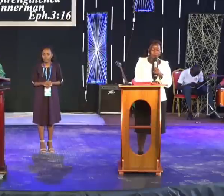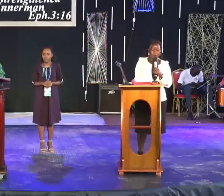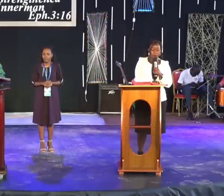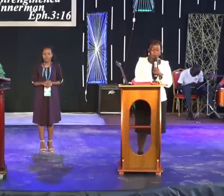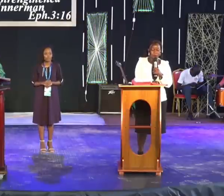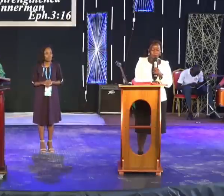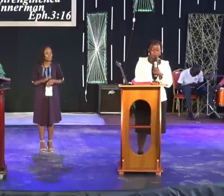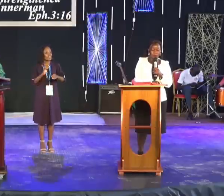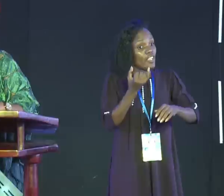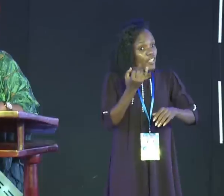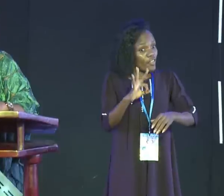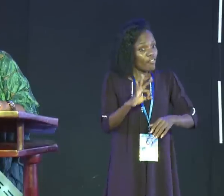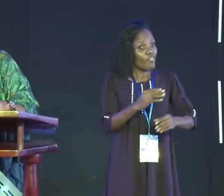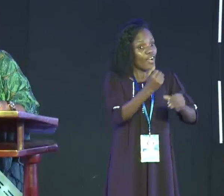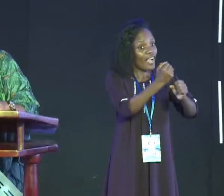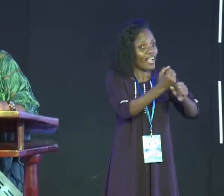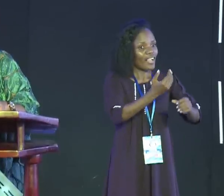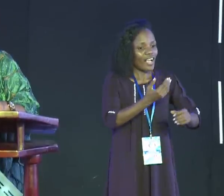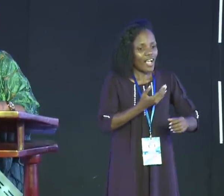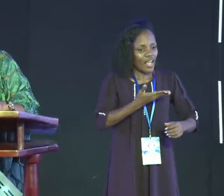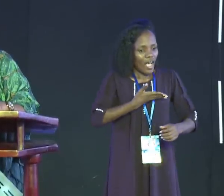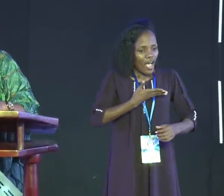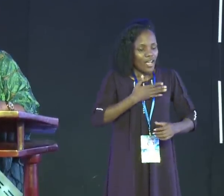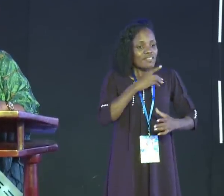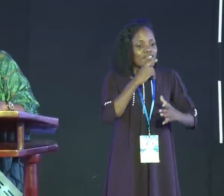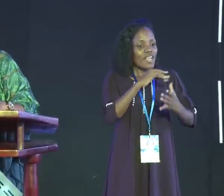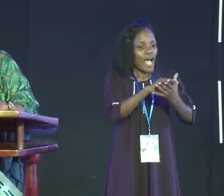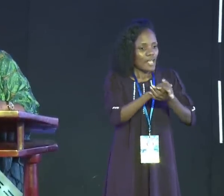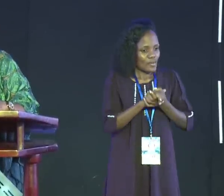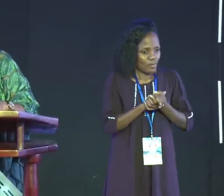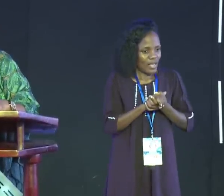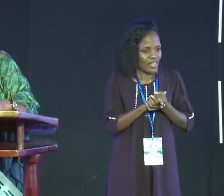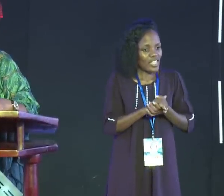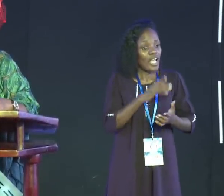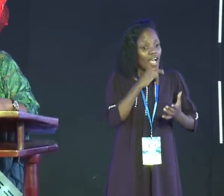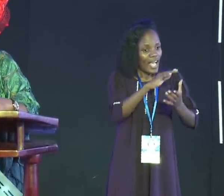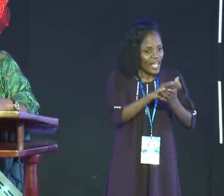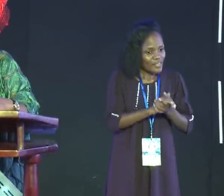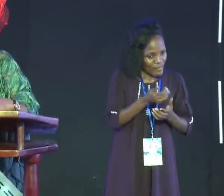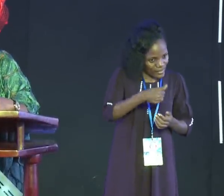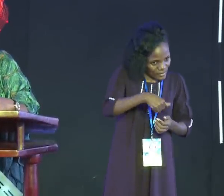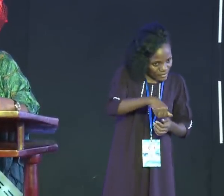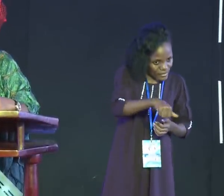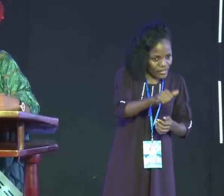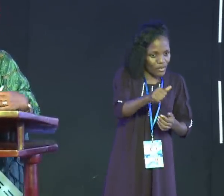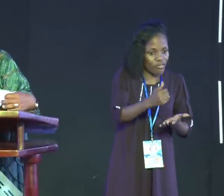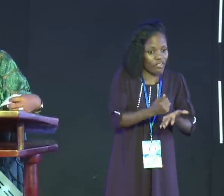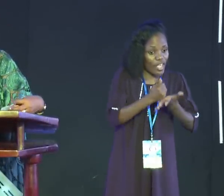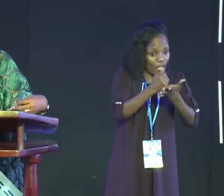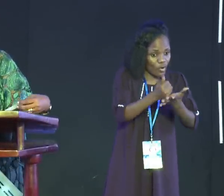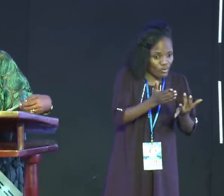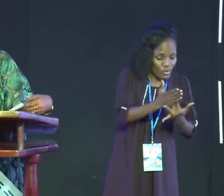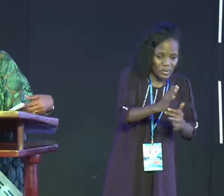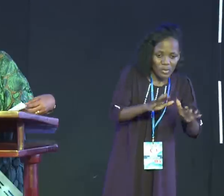Omusajja we waba wali amubikkako oba taata we waba wali amubikkako n'abijjawo. If they have their father or